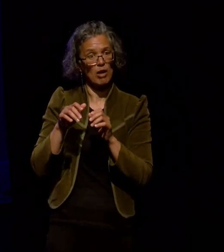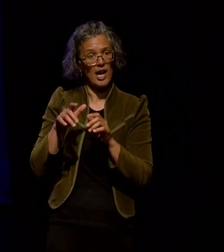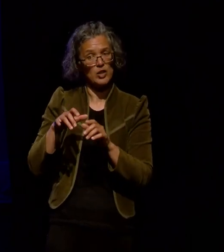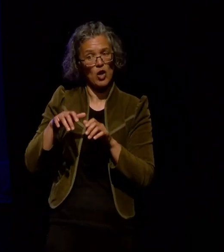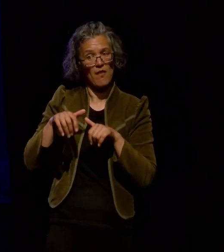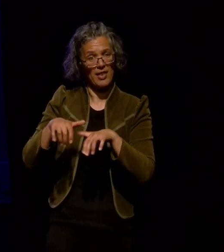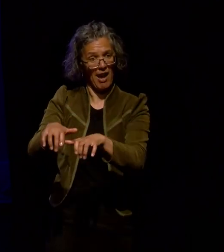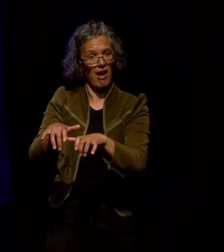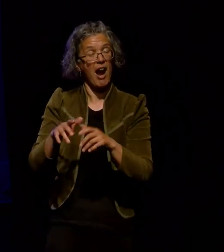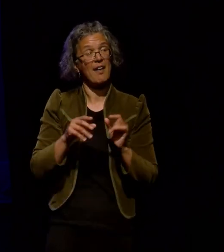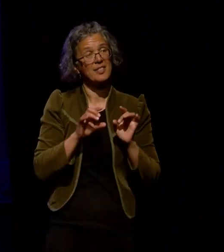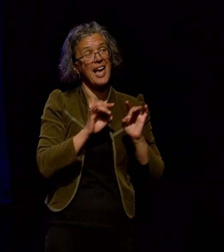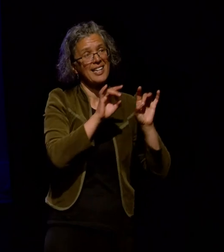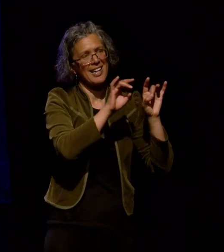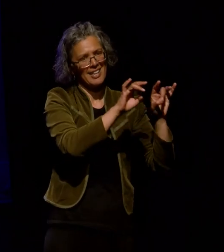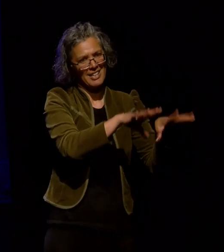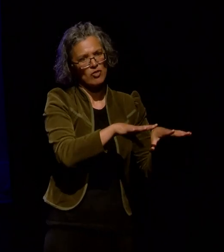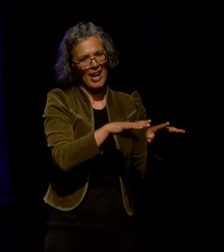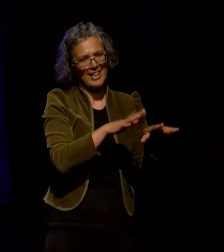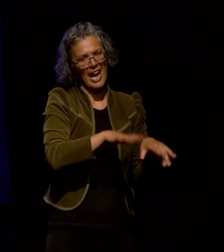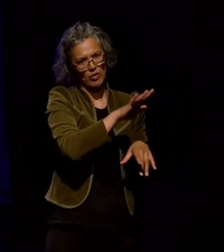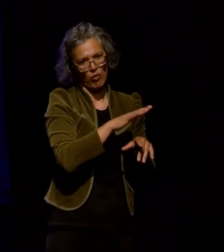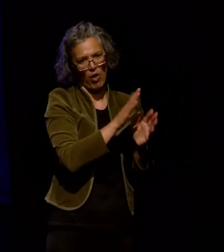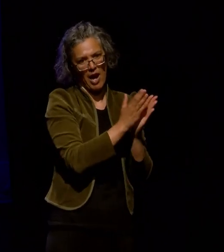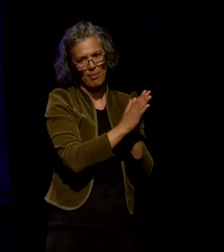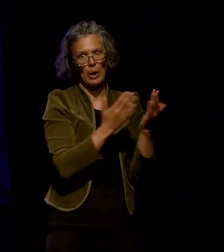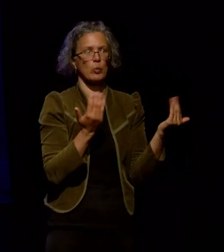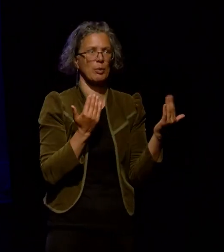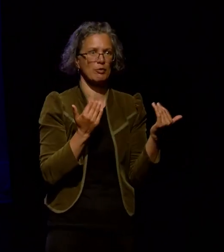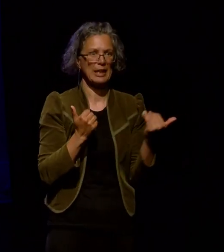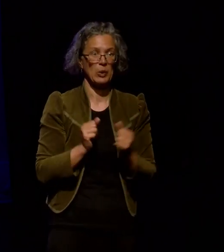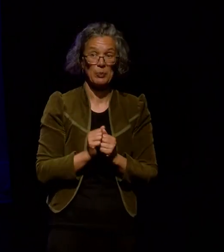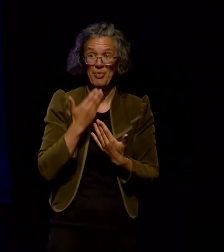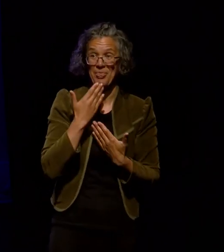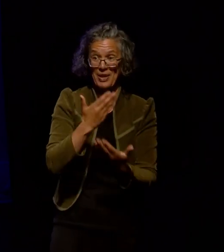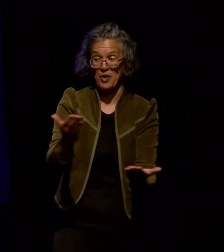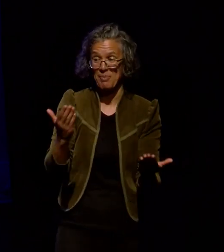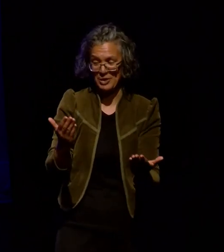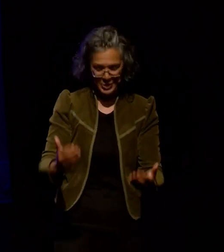and the National Library of Australia. It's going to be real cool. Thank you very much.